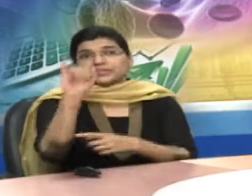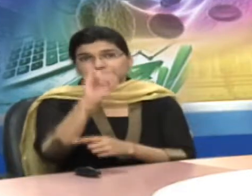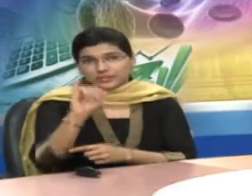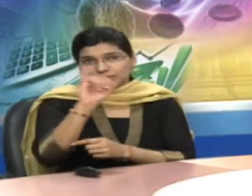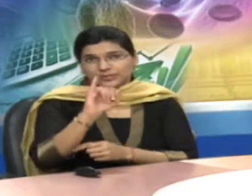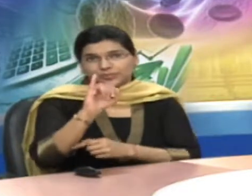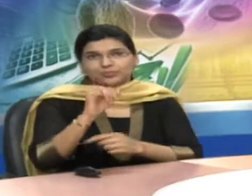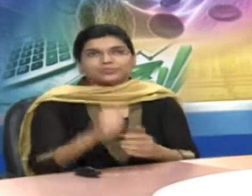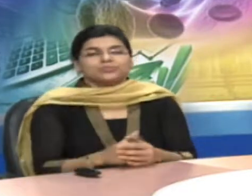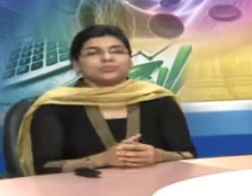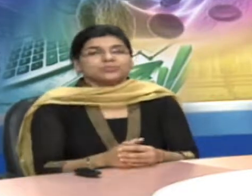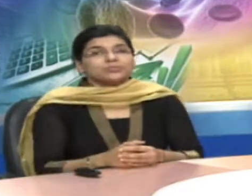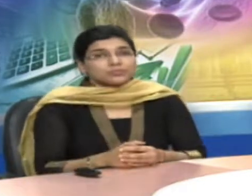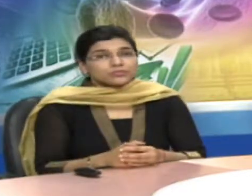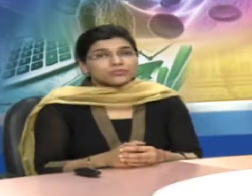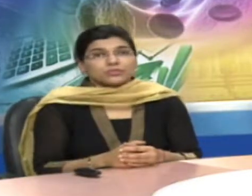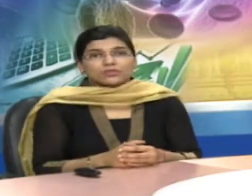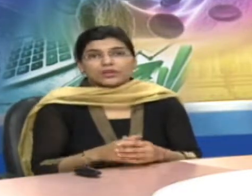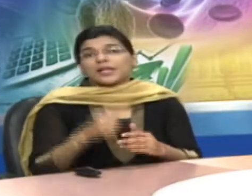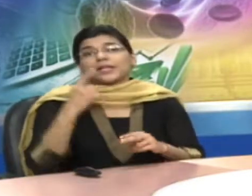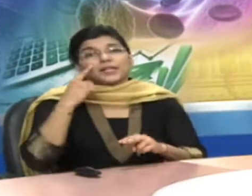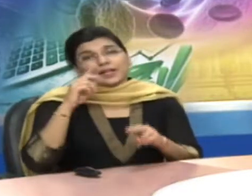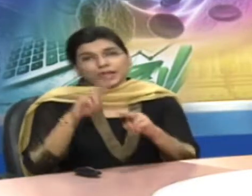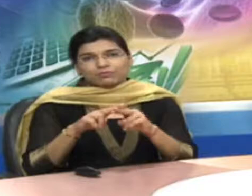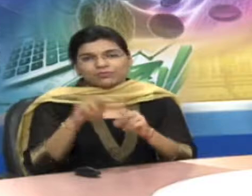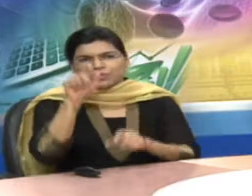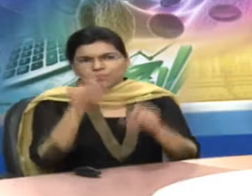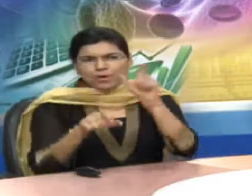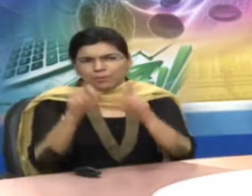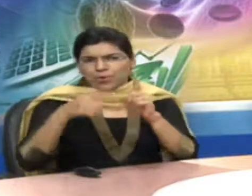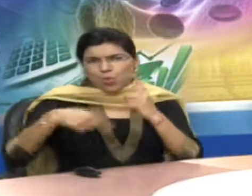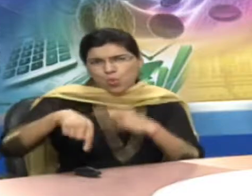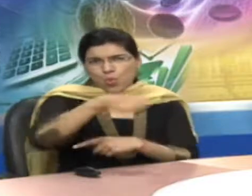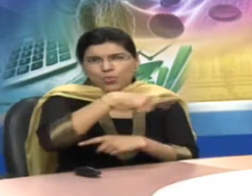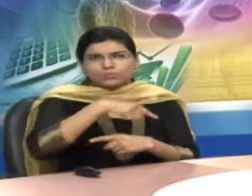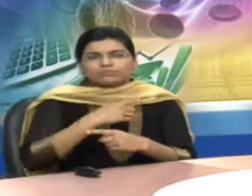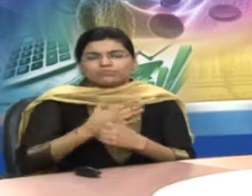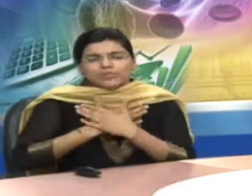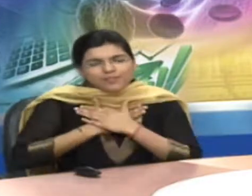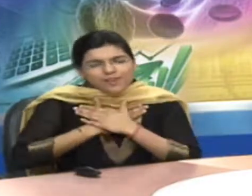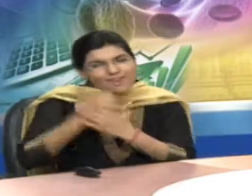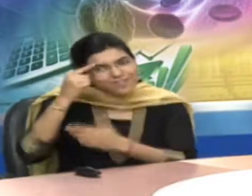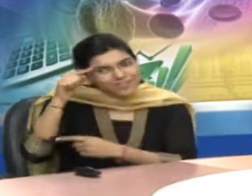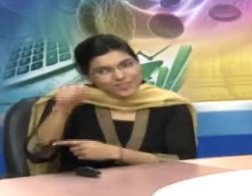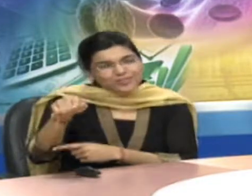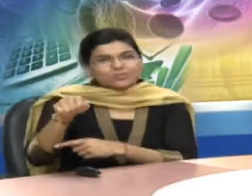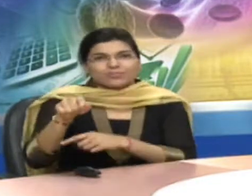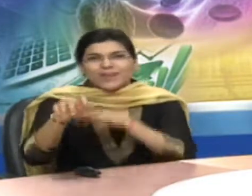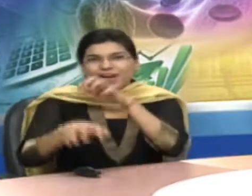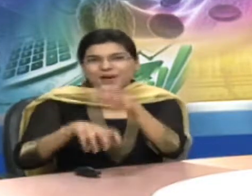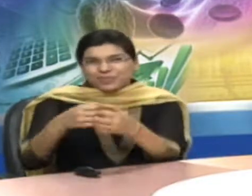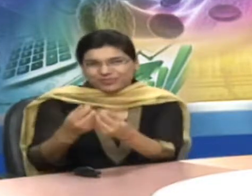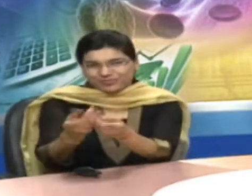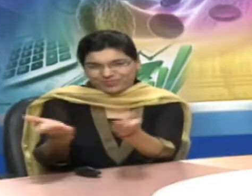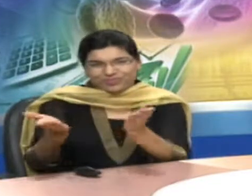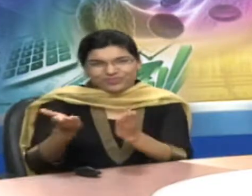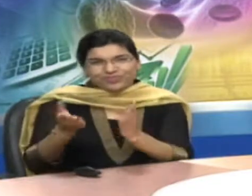Question number 6. If we all have love in our heart,